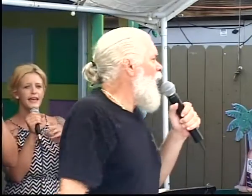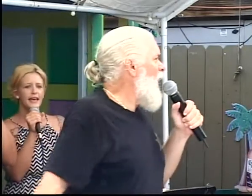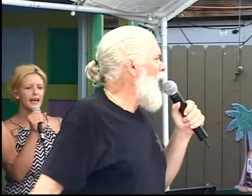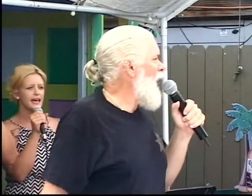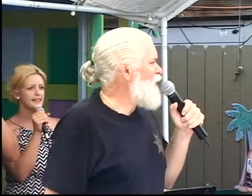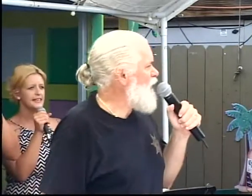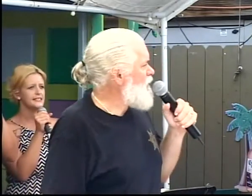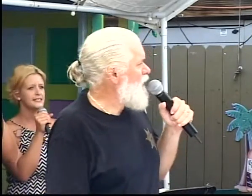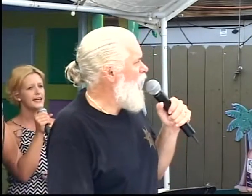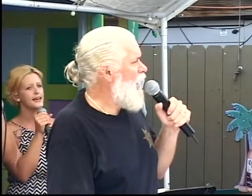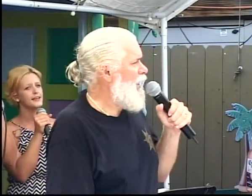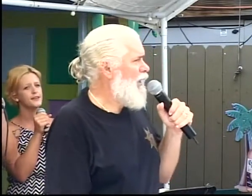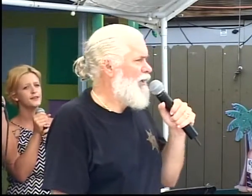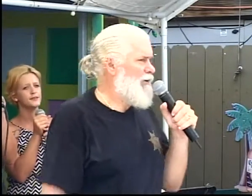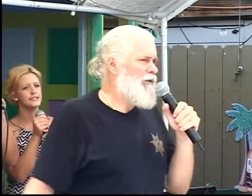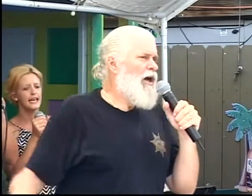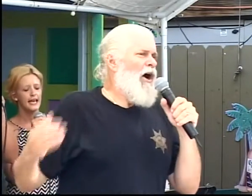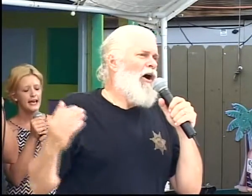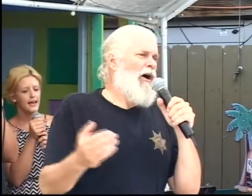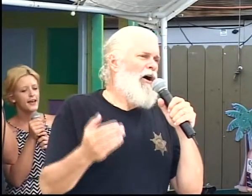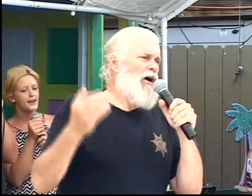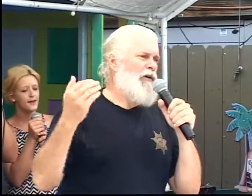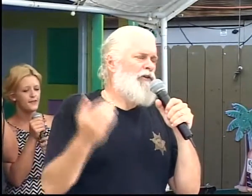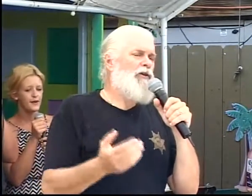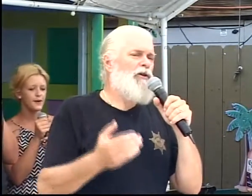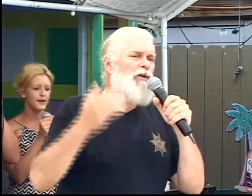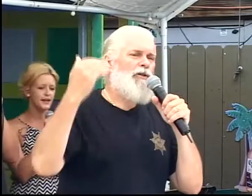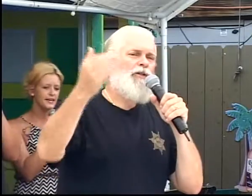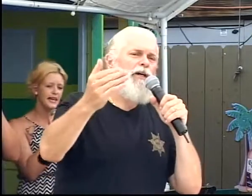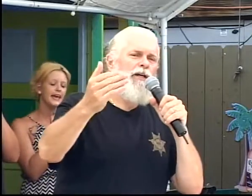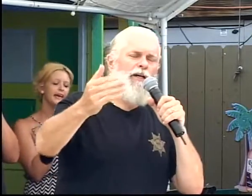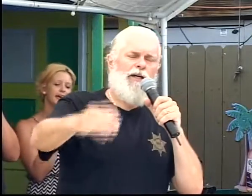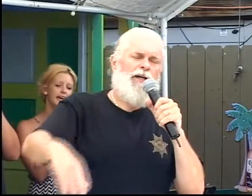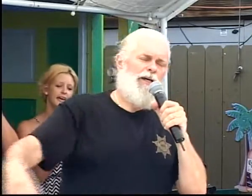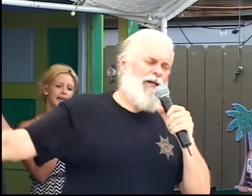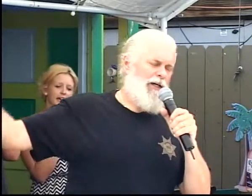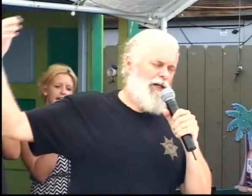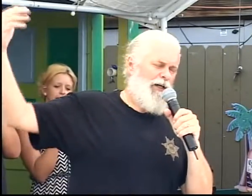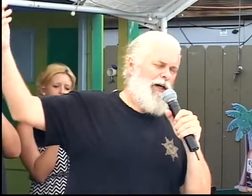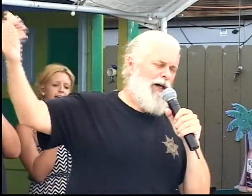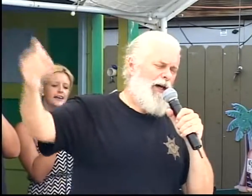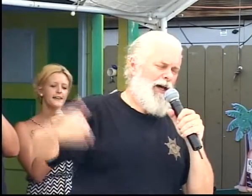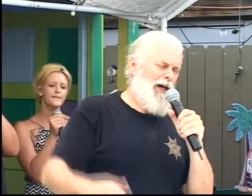roar at the sound of your